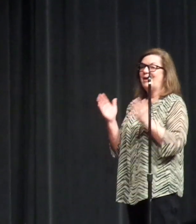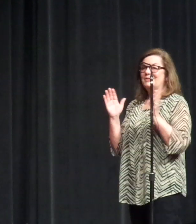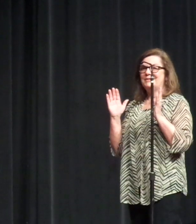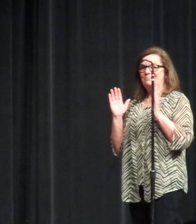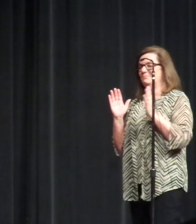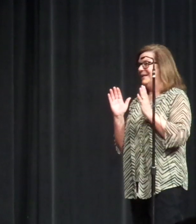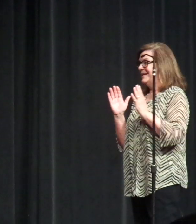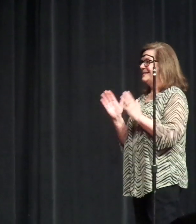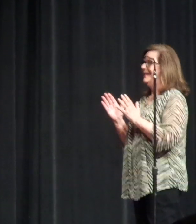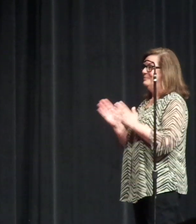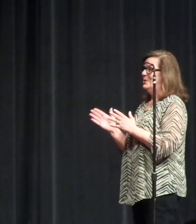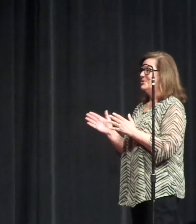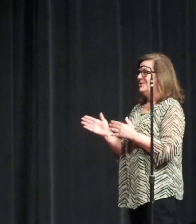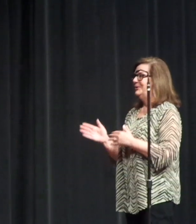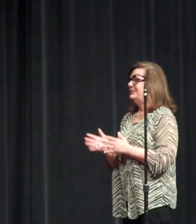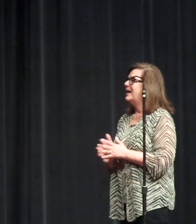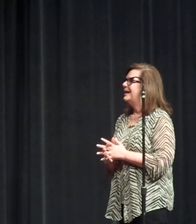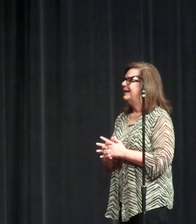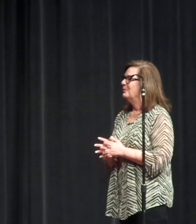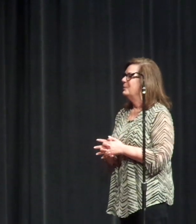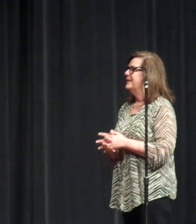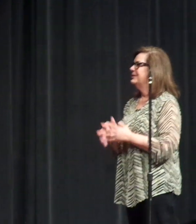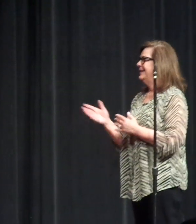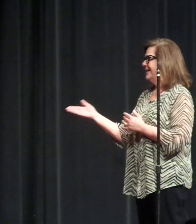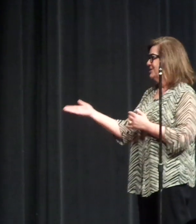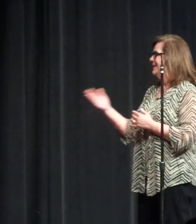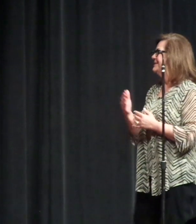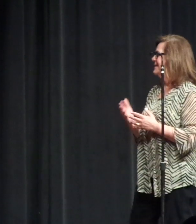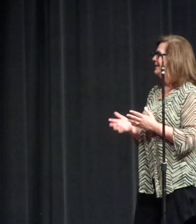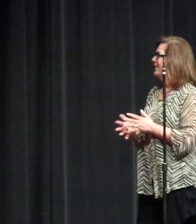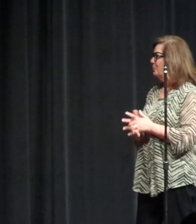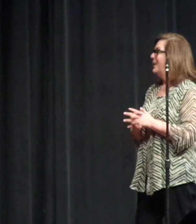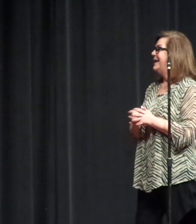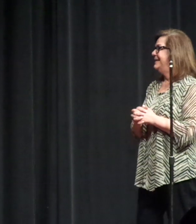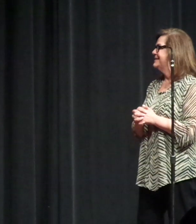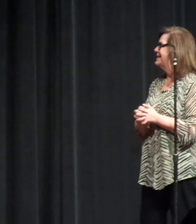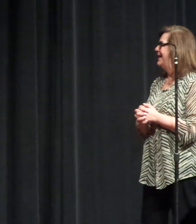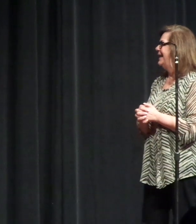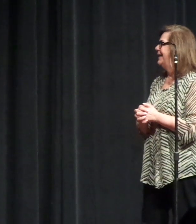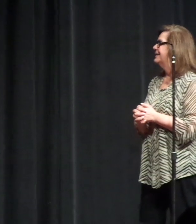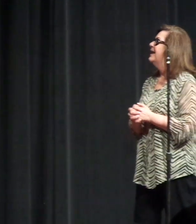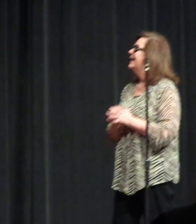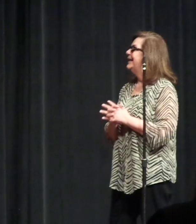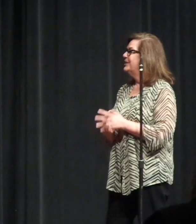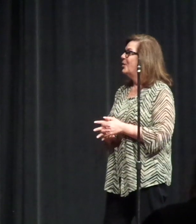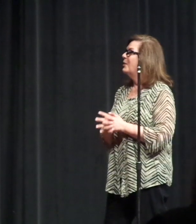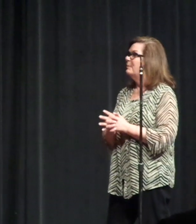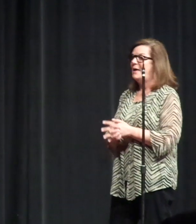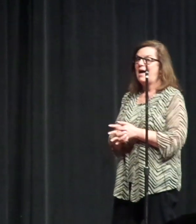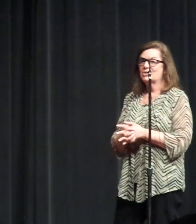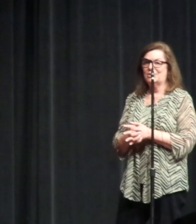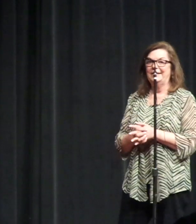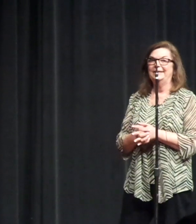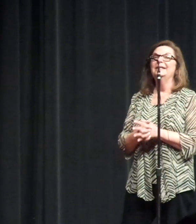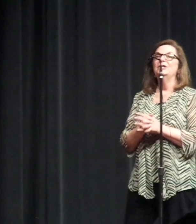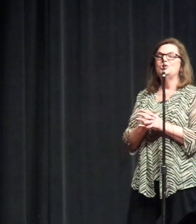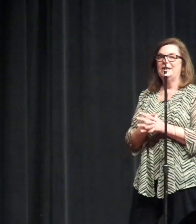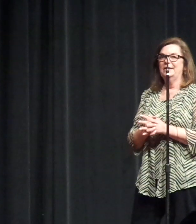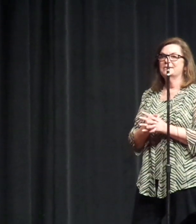hard because I get emotional. We have connections in other ways, and I know how passionate she is